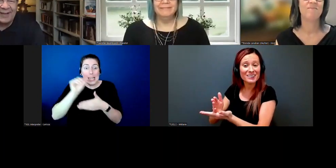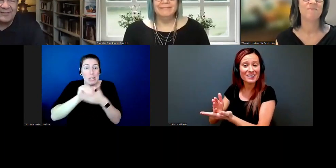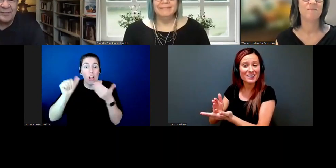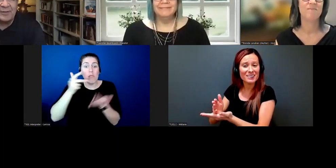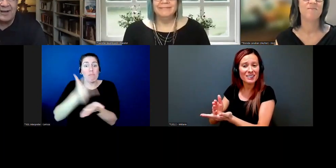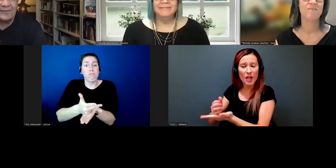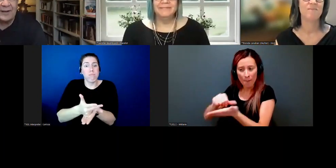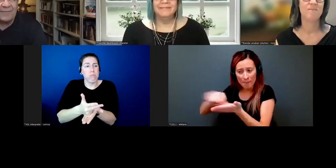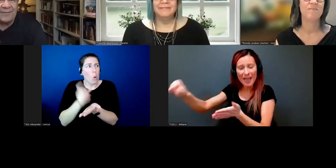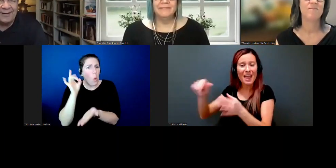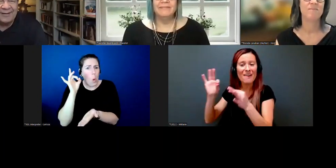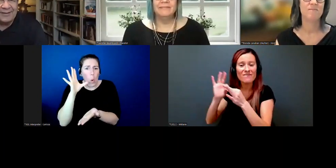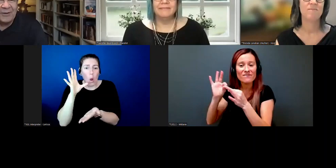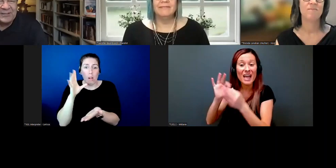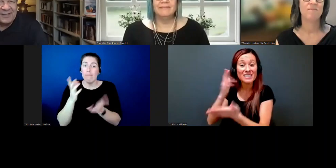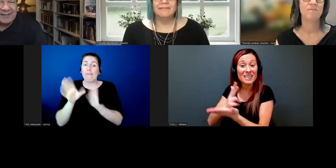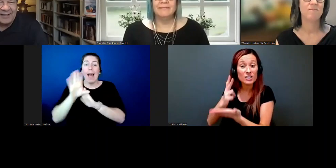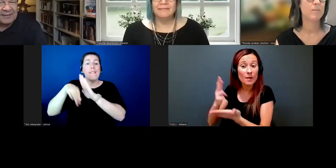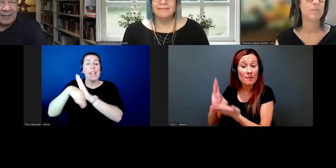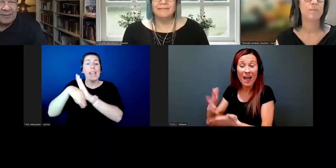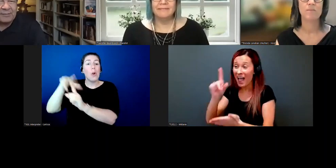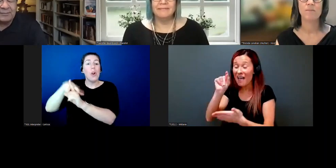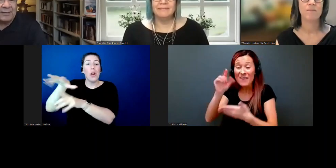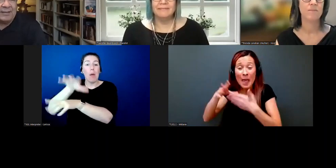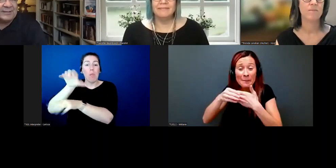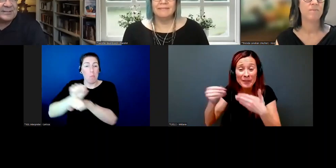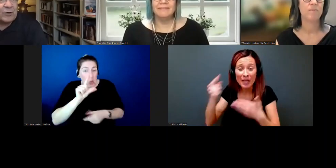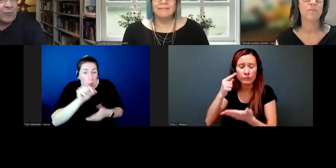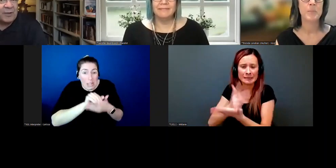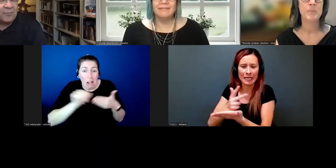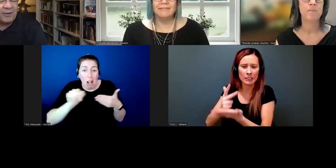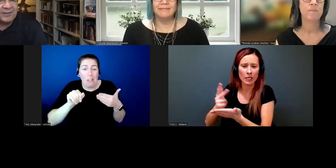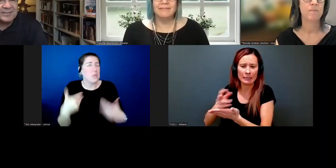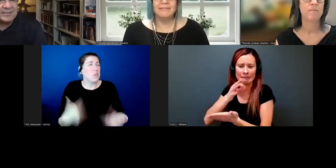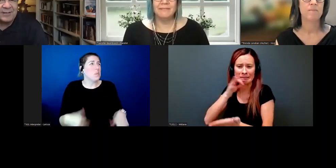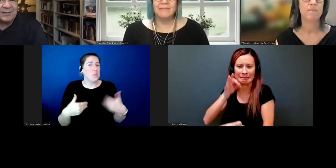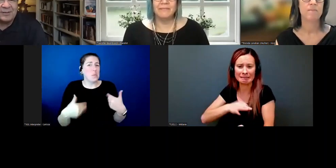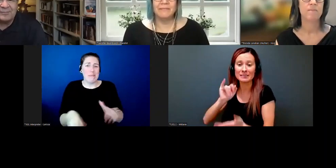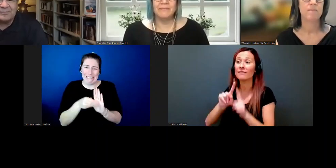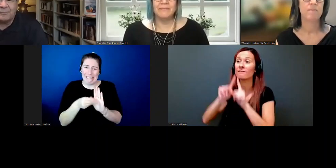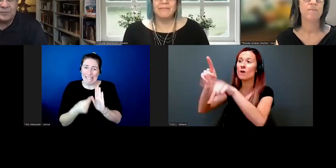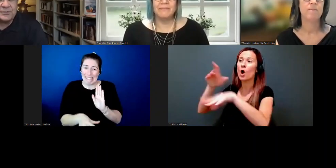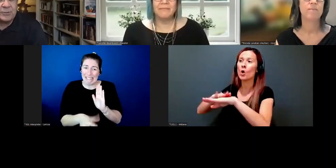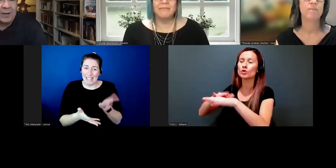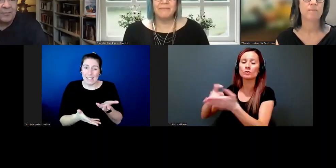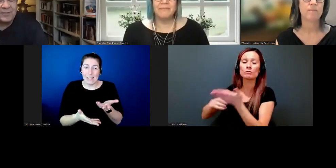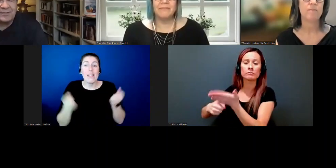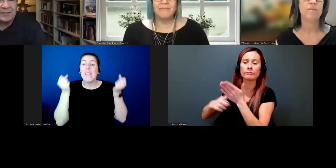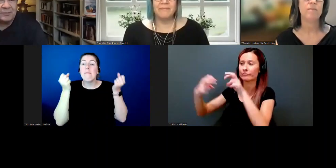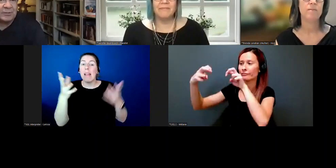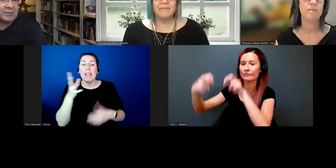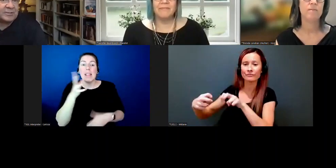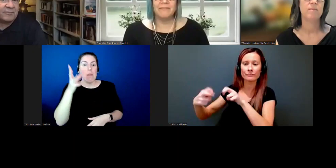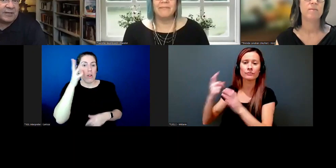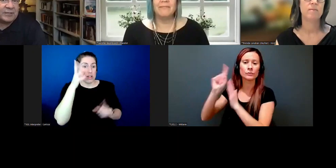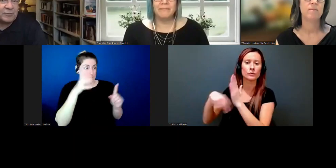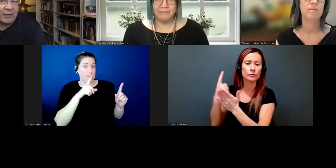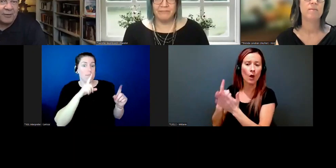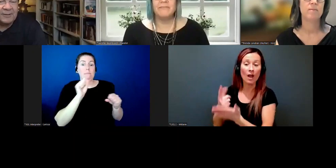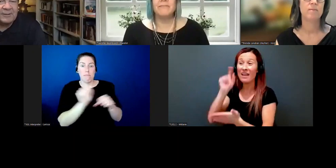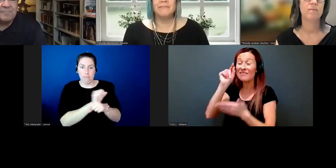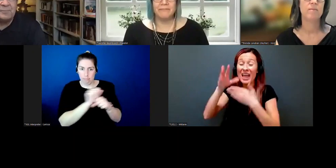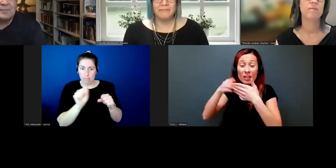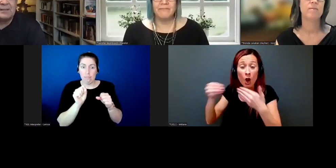have maybe half an hour consult. And so many parents were so happy that they could consult via Zoom